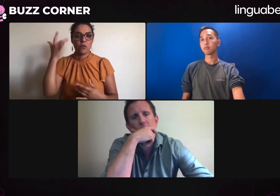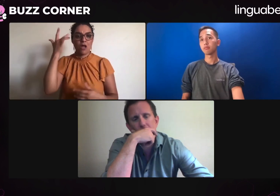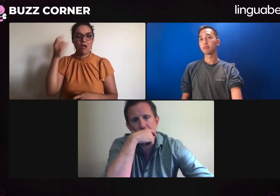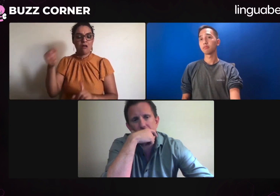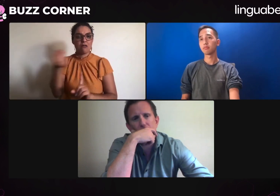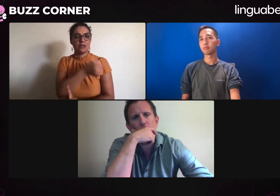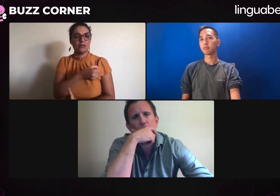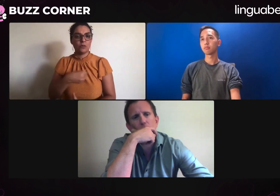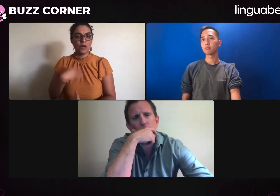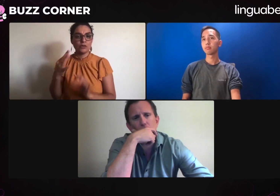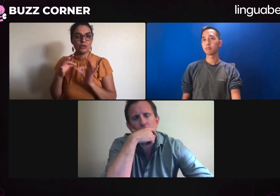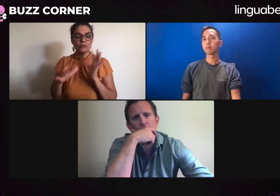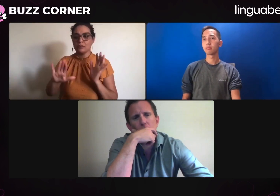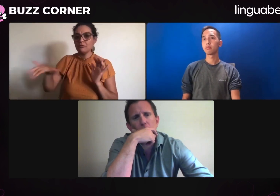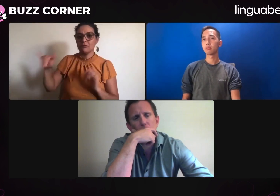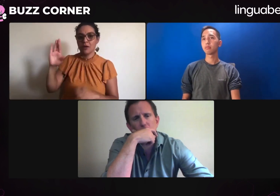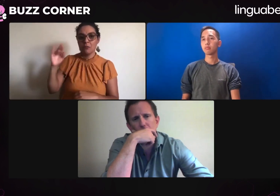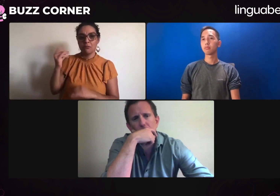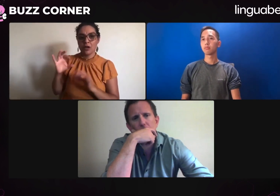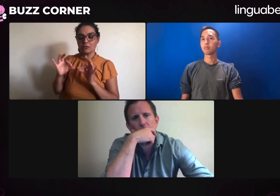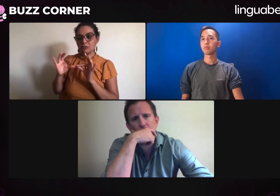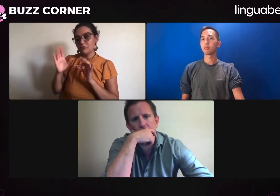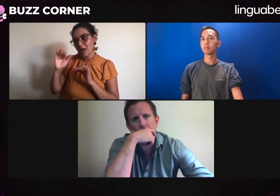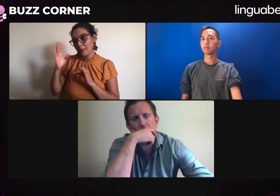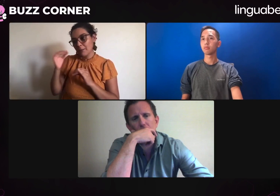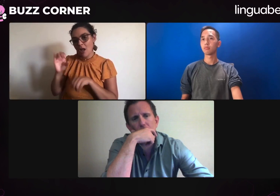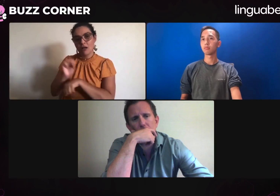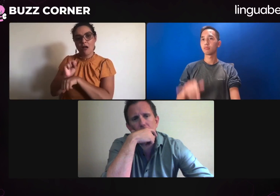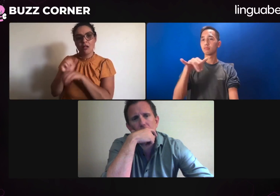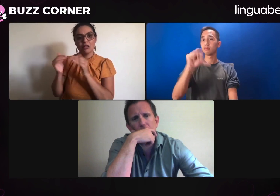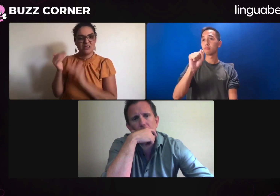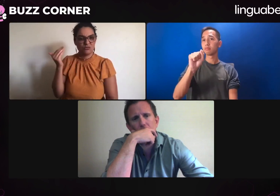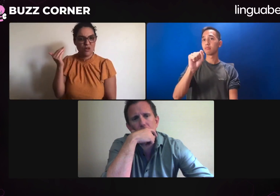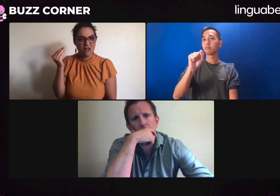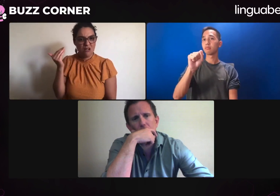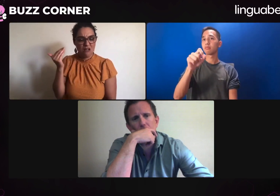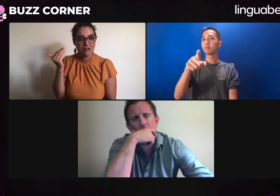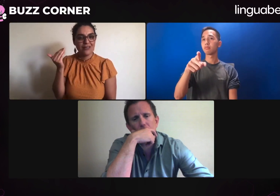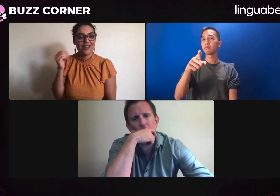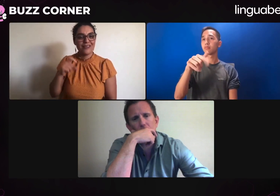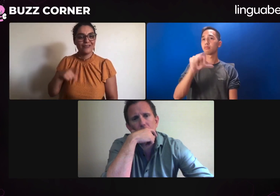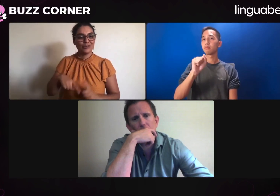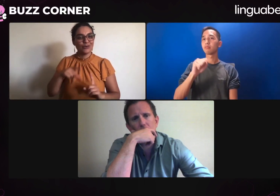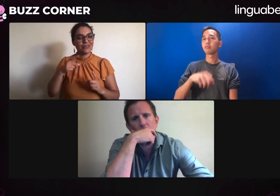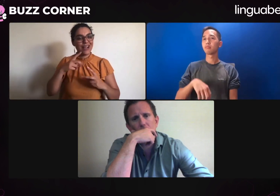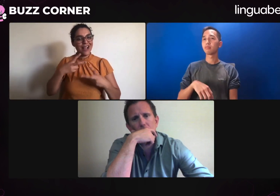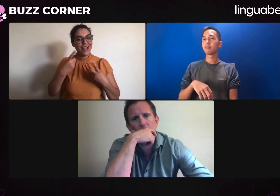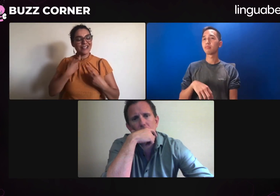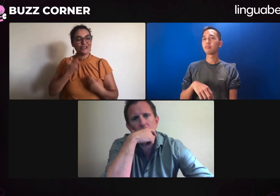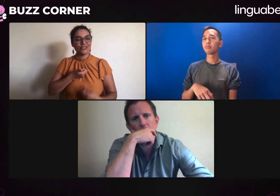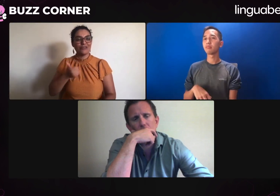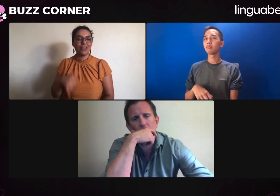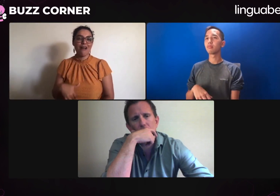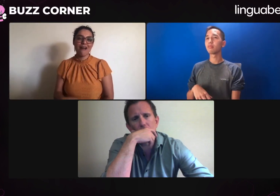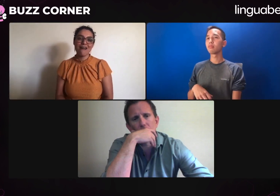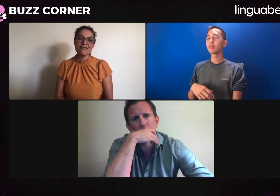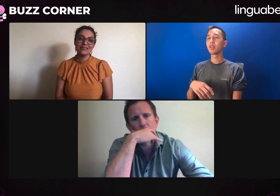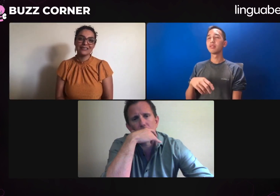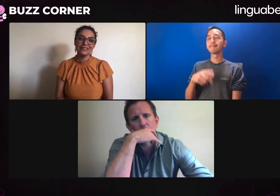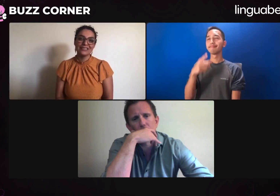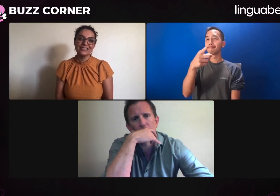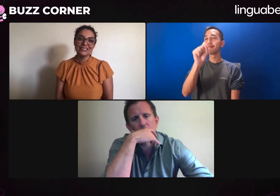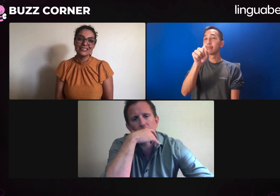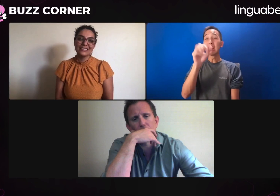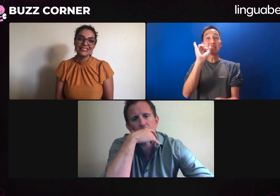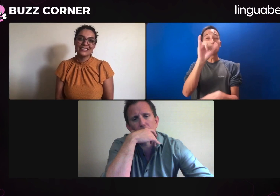happen sometimes. Why are white interpreters being preferred over BIPOC interpreters? So